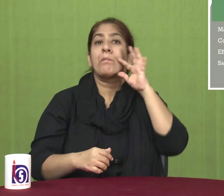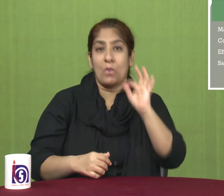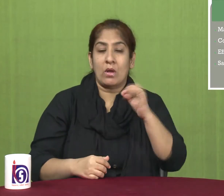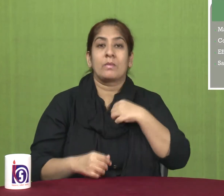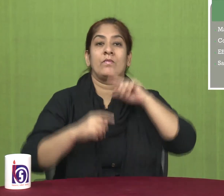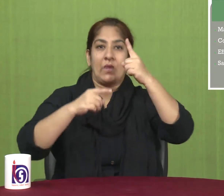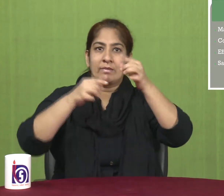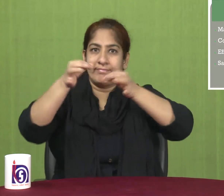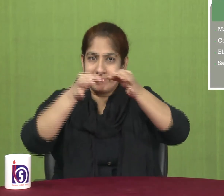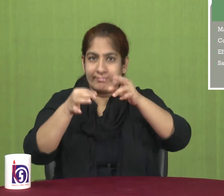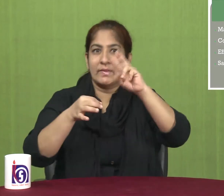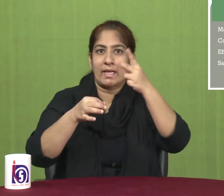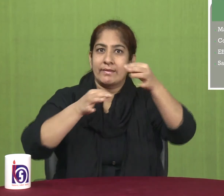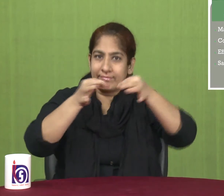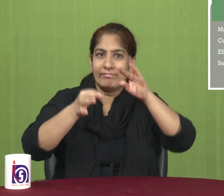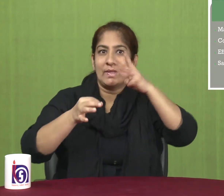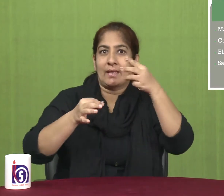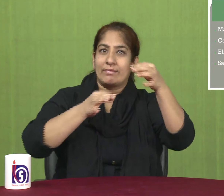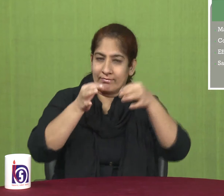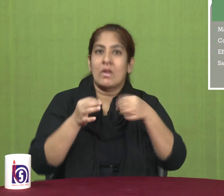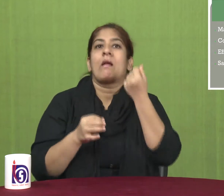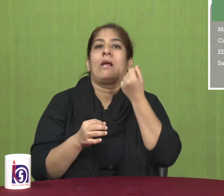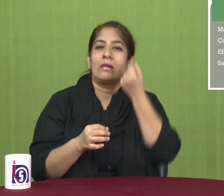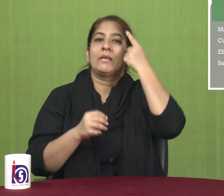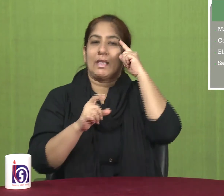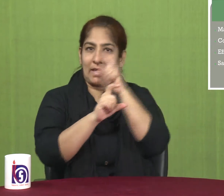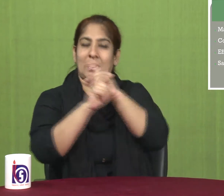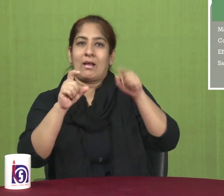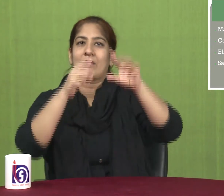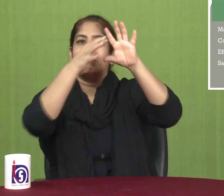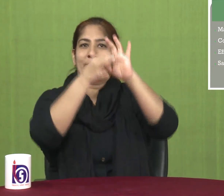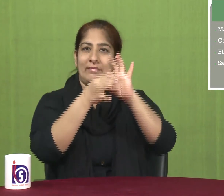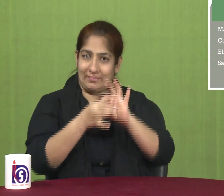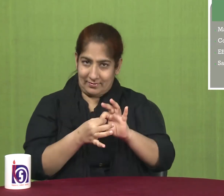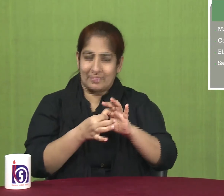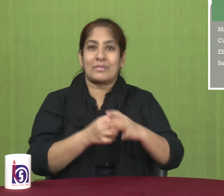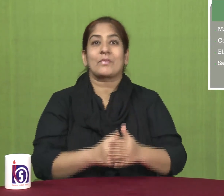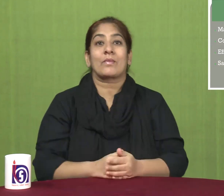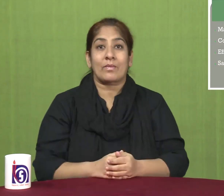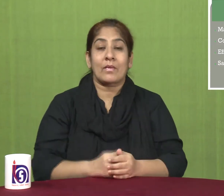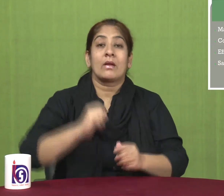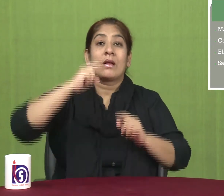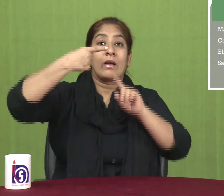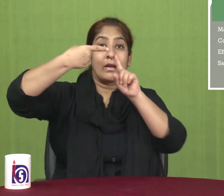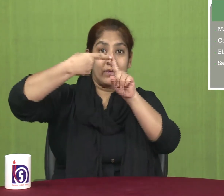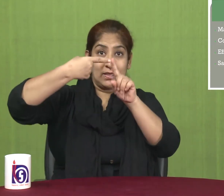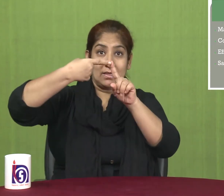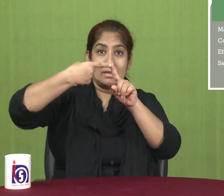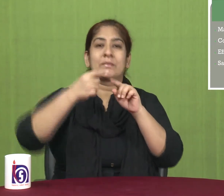There are various features. You will be understanding all these. The first